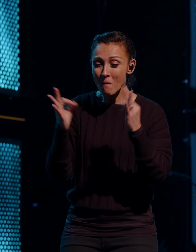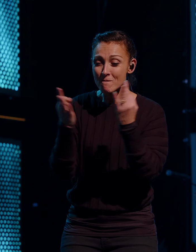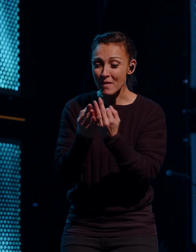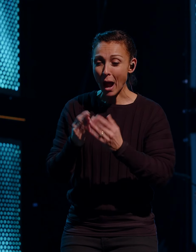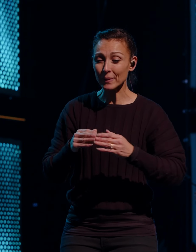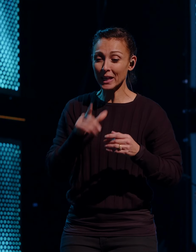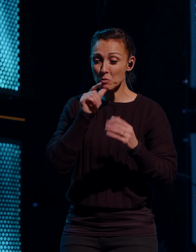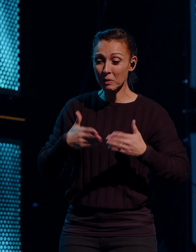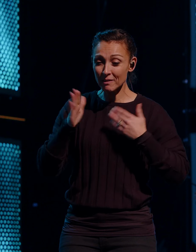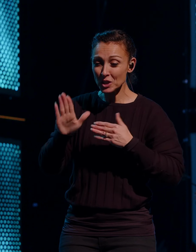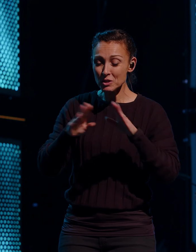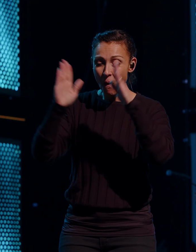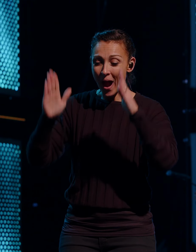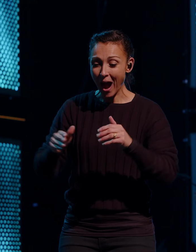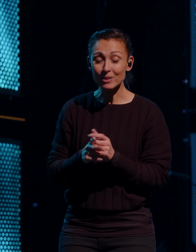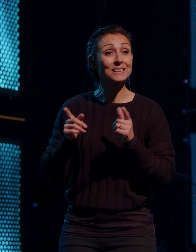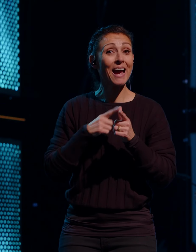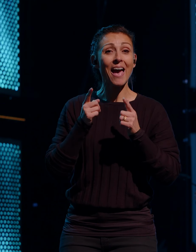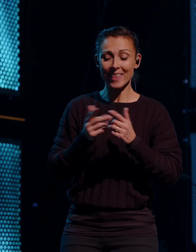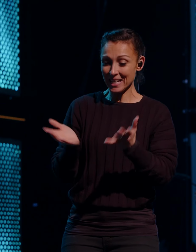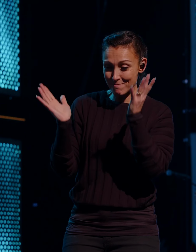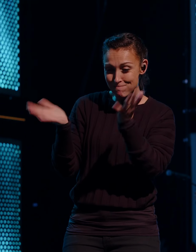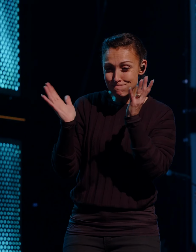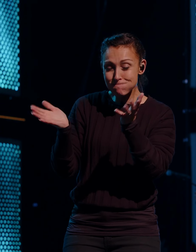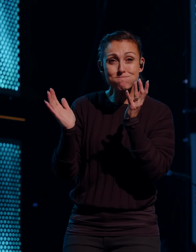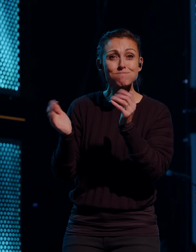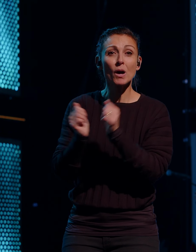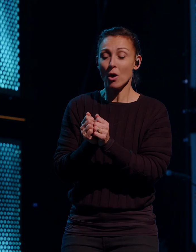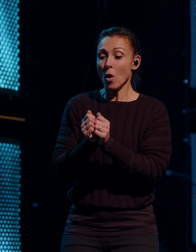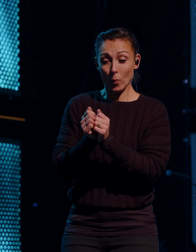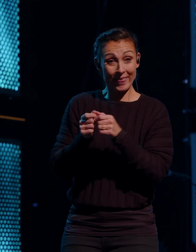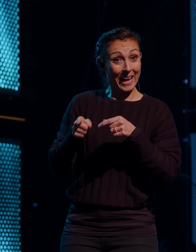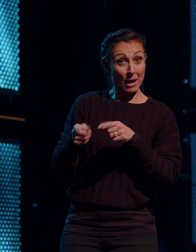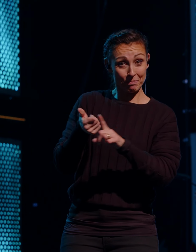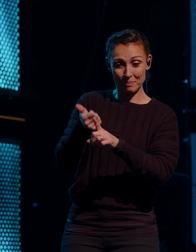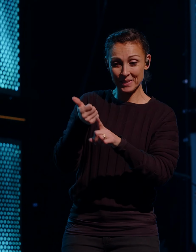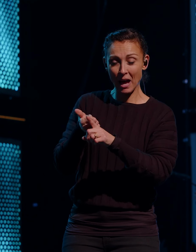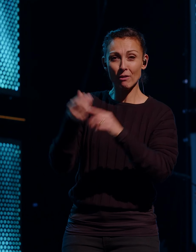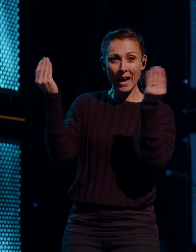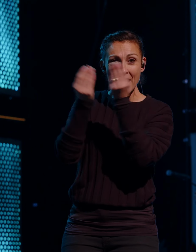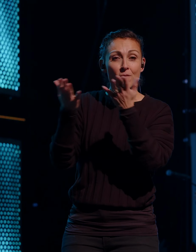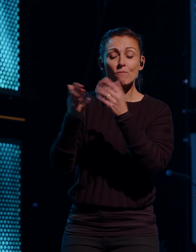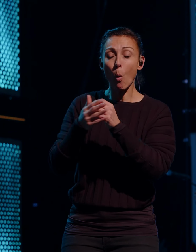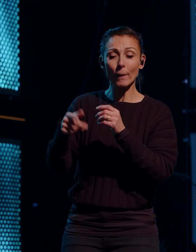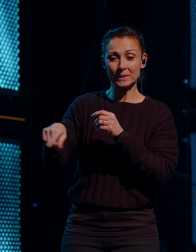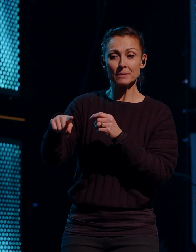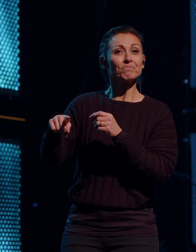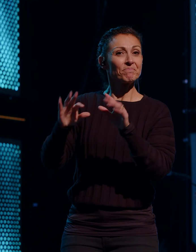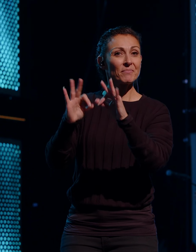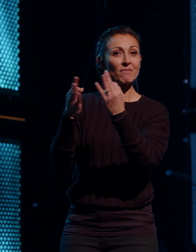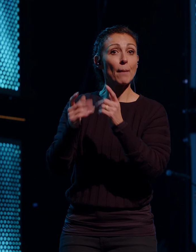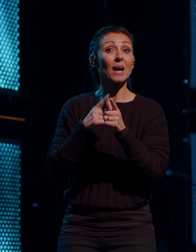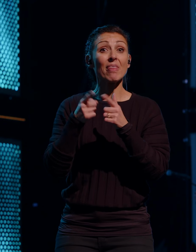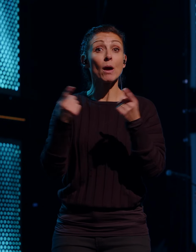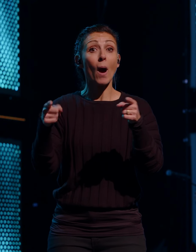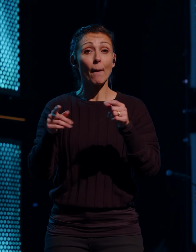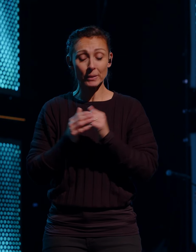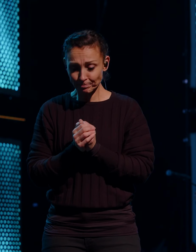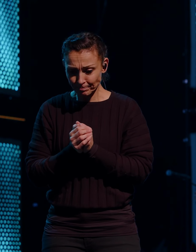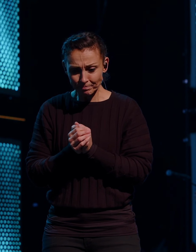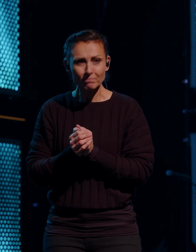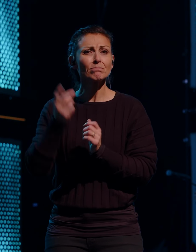to him and to all who were in his house. And he took them the same hour of the night and washed their wounds. And he was baptized at